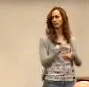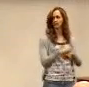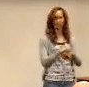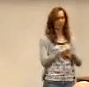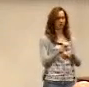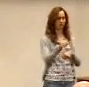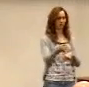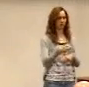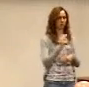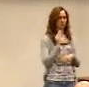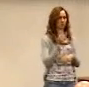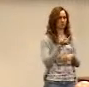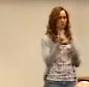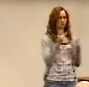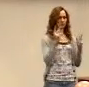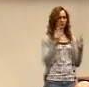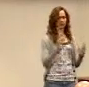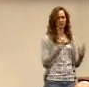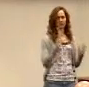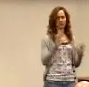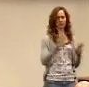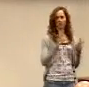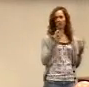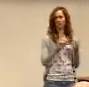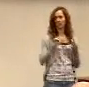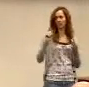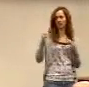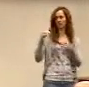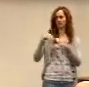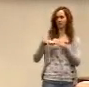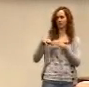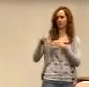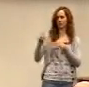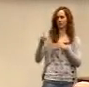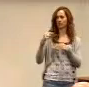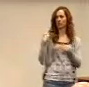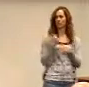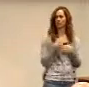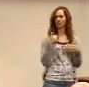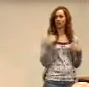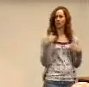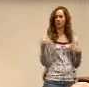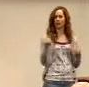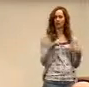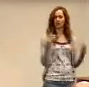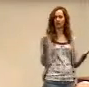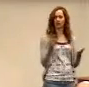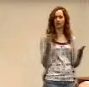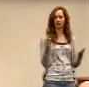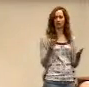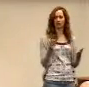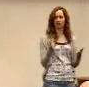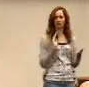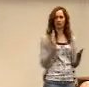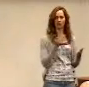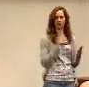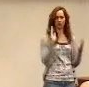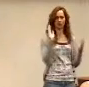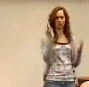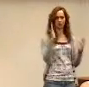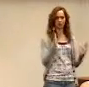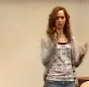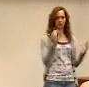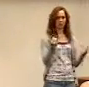It's time to introduce our guest, and their family just walked in the door, so we're glad they're here. Our